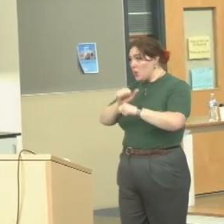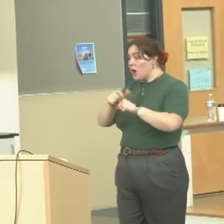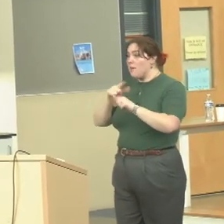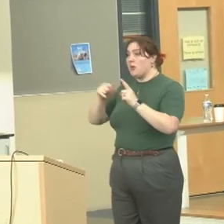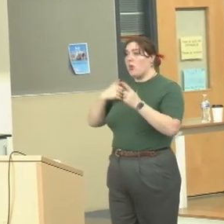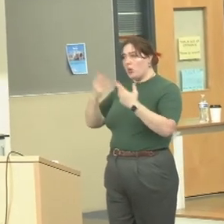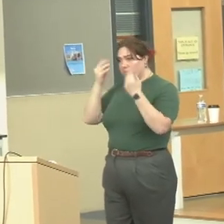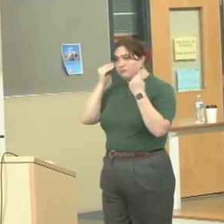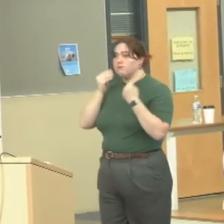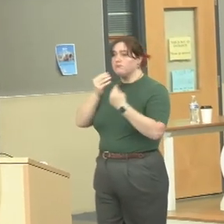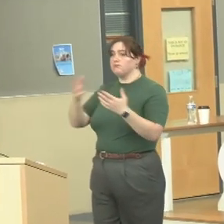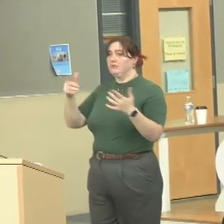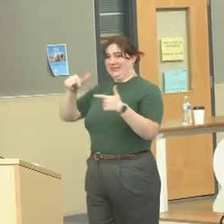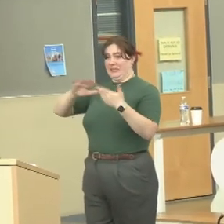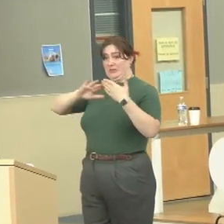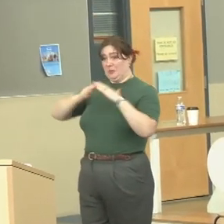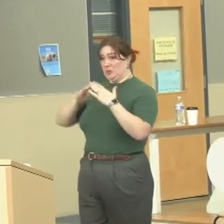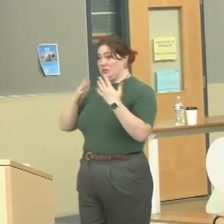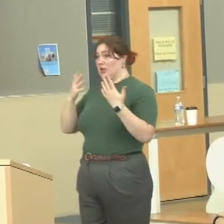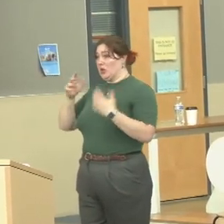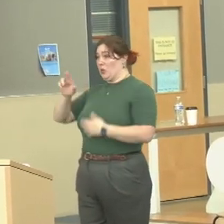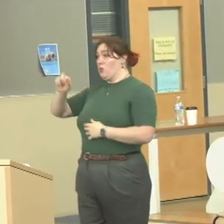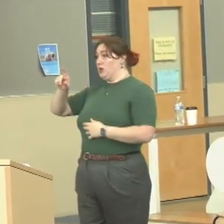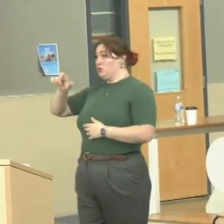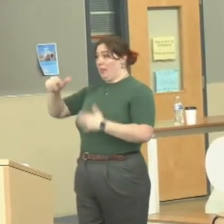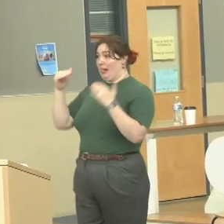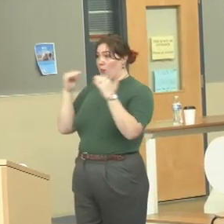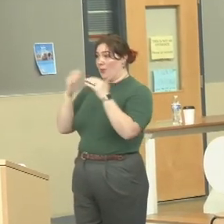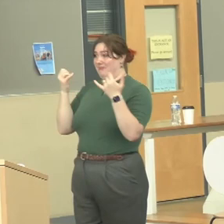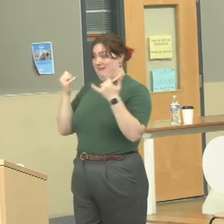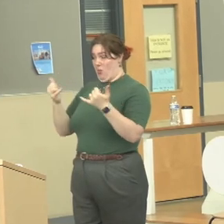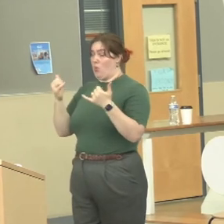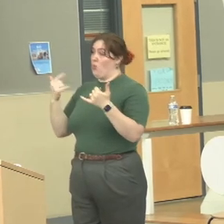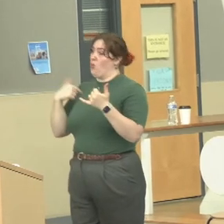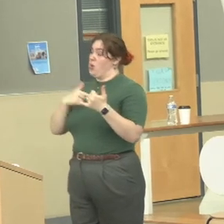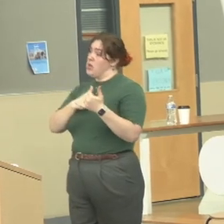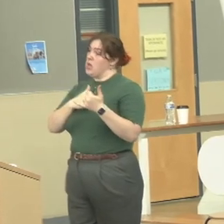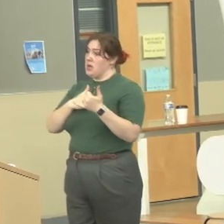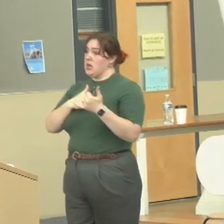reassure this community that racial equity analysis is something that we do